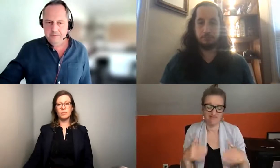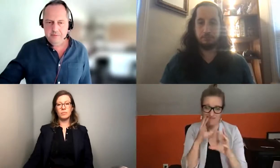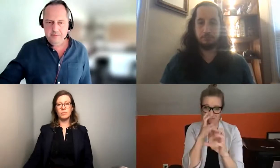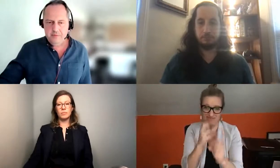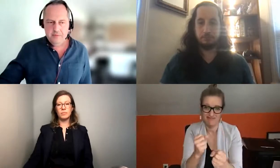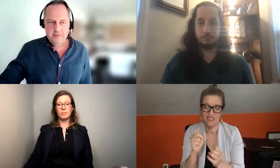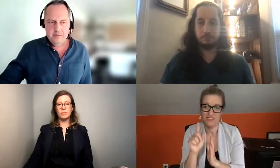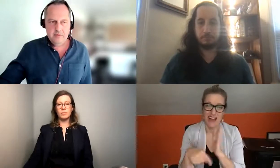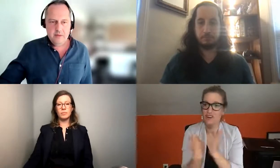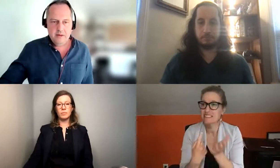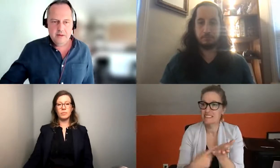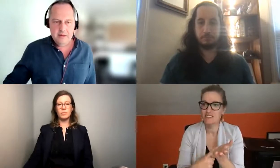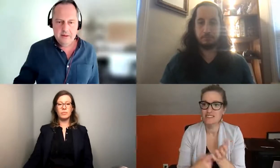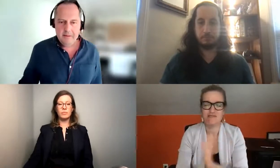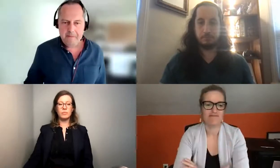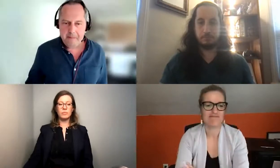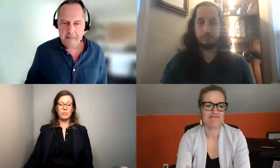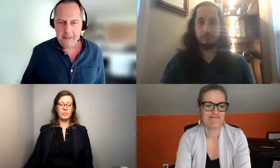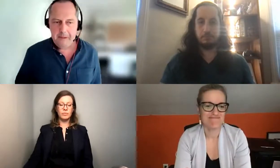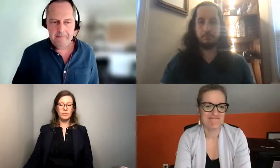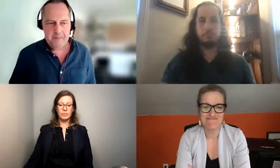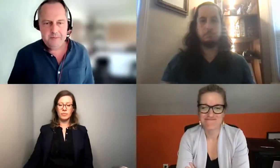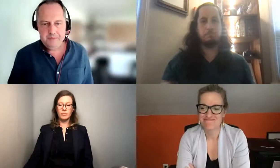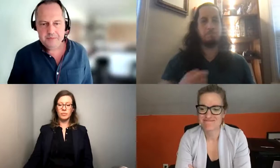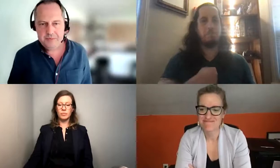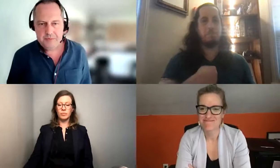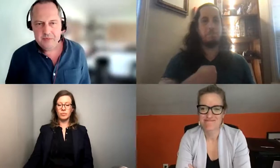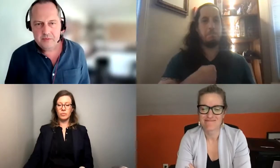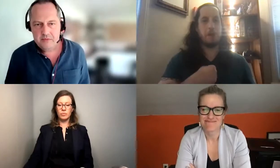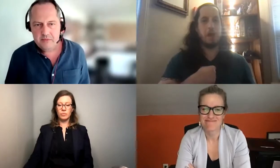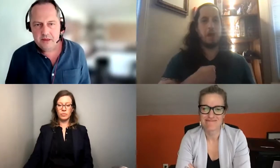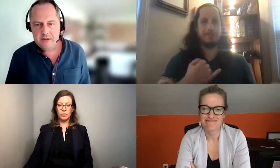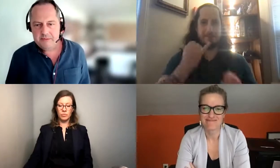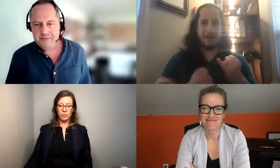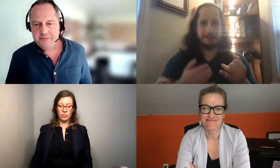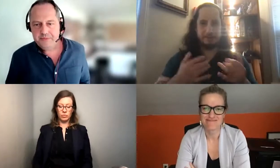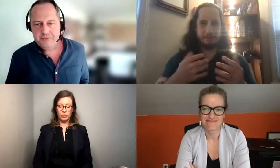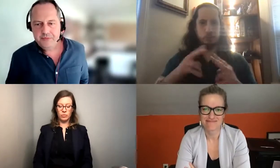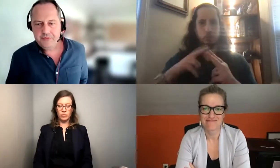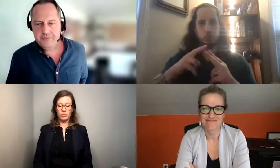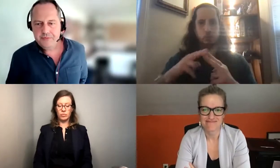before we wrap up. I know this is a really fascinating discussion that we've been having for the past hour.